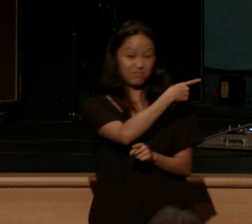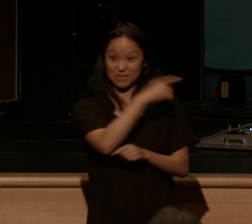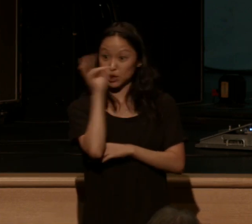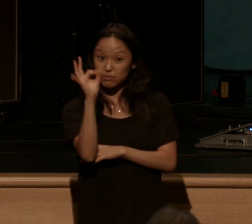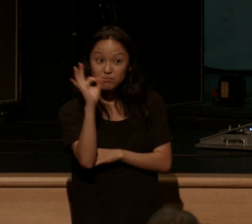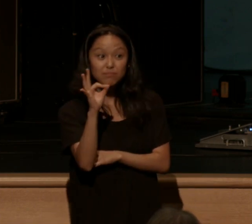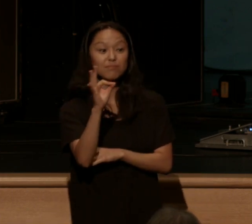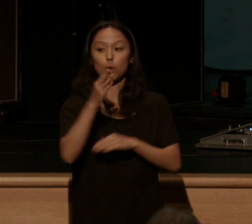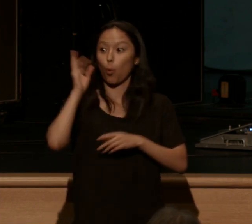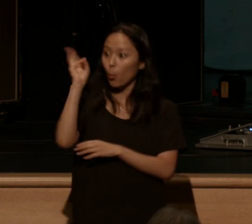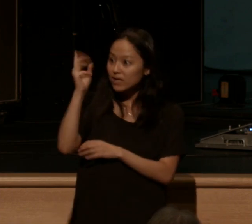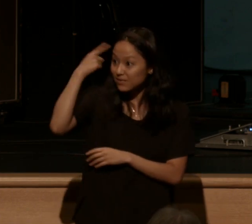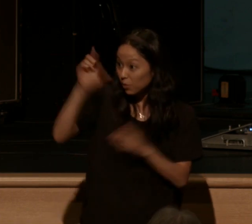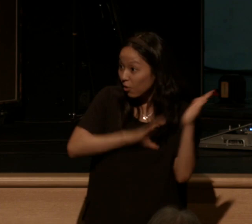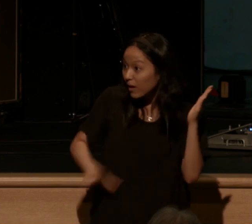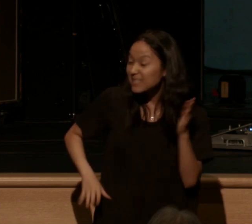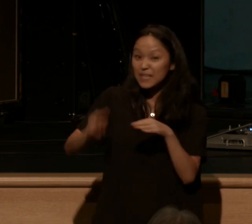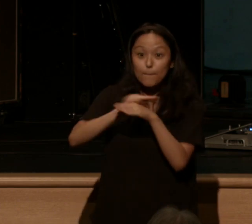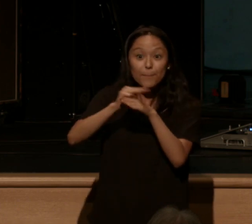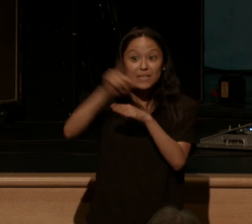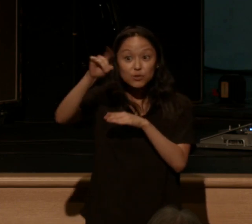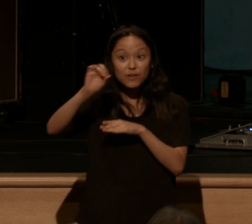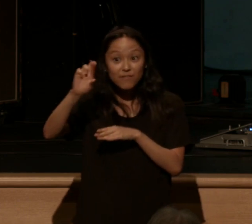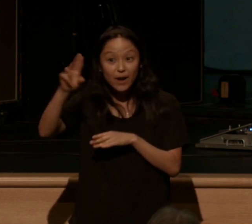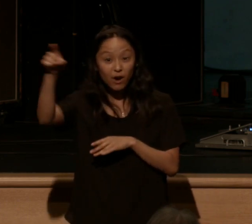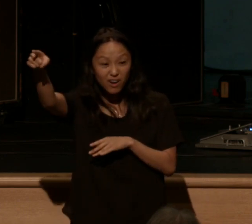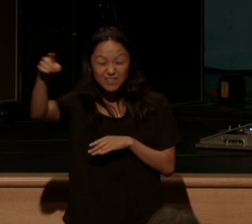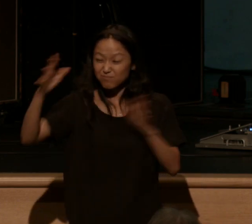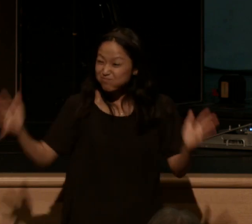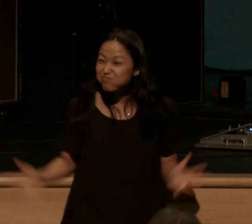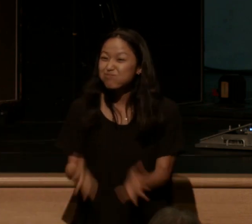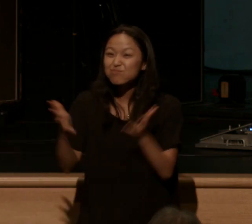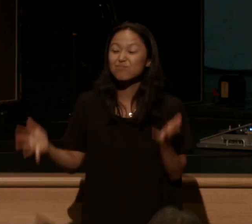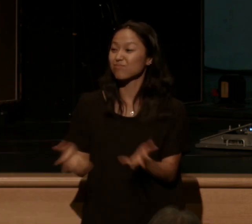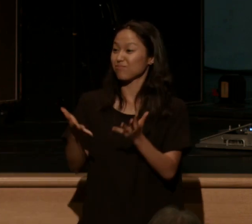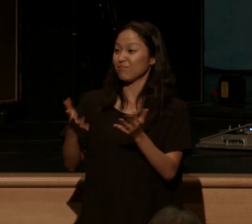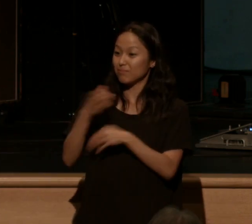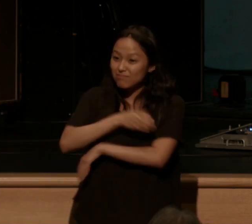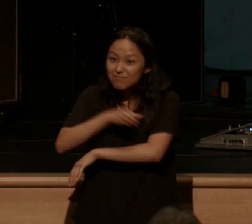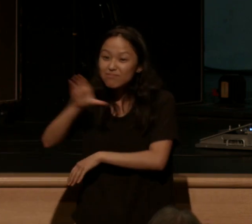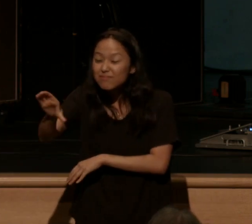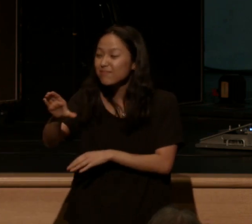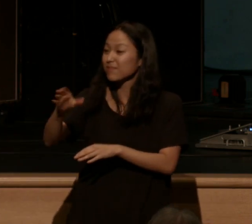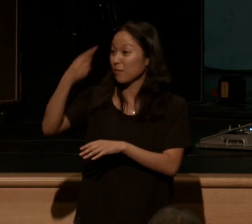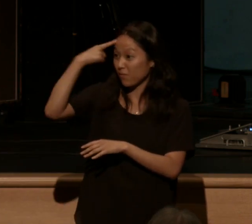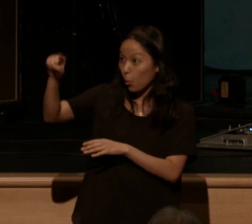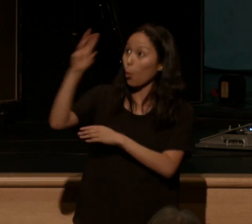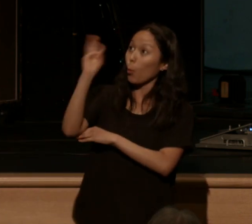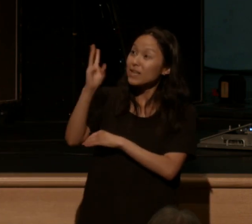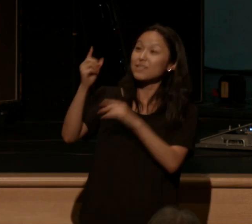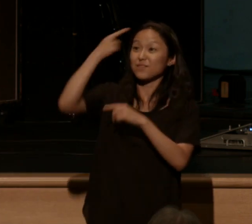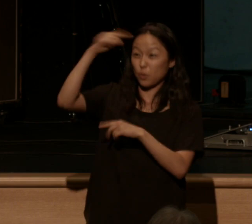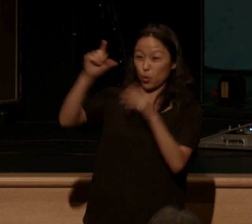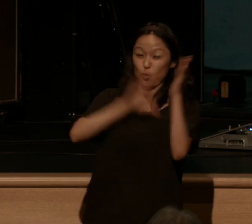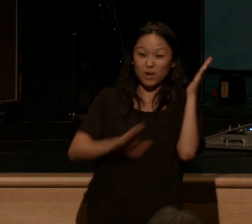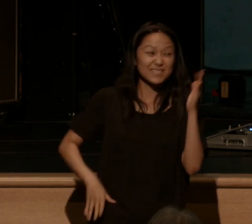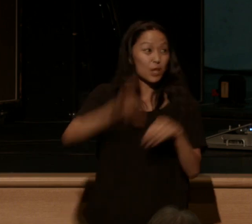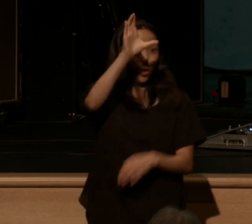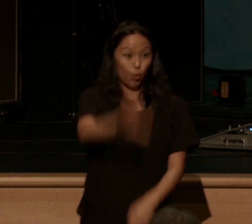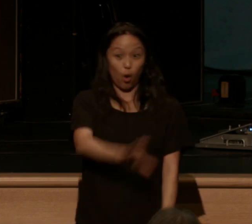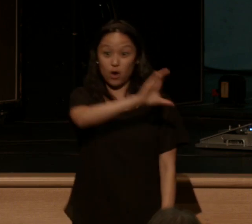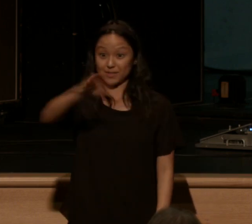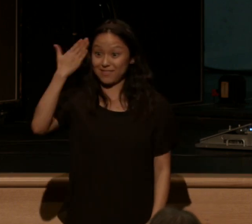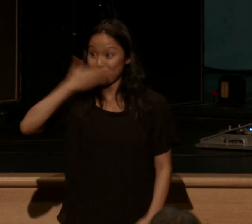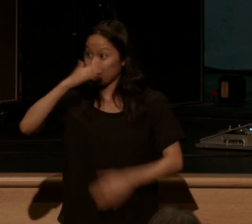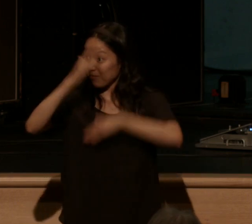Christ. The ministry fair right now in the foyer, strengthening, encouraging disciples as a witness for Christ. The cross, the large cross in the